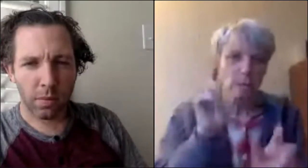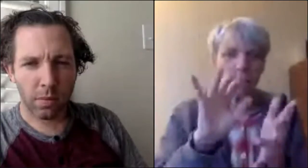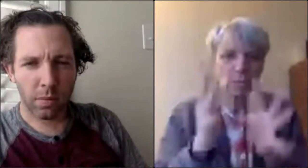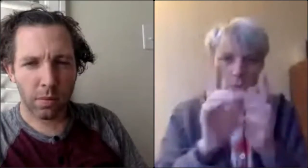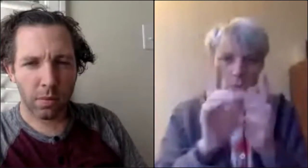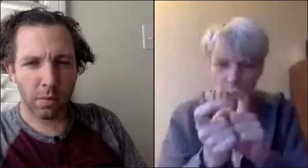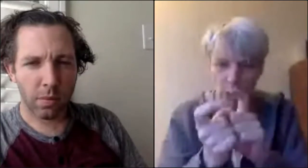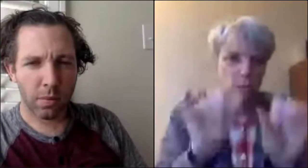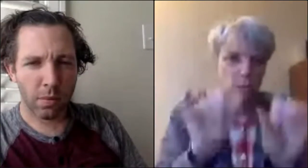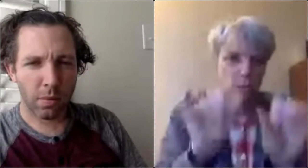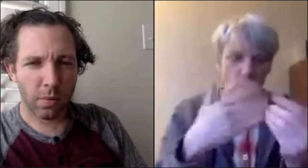other.